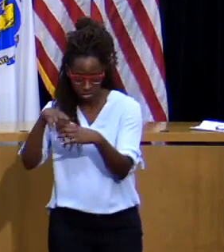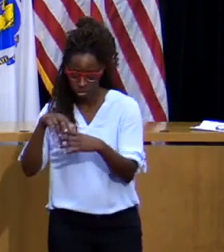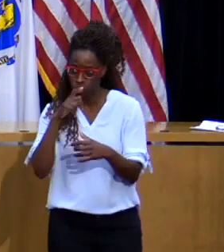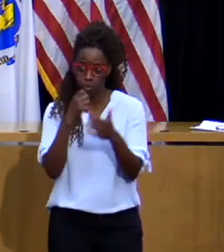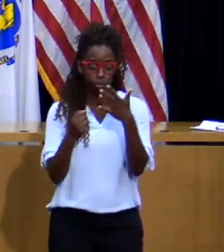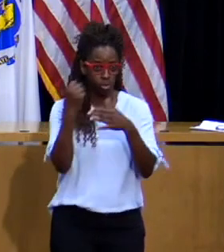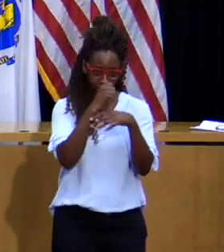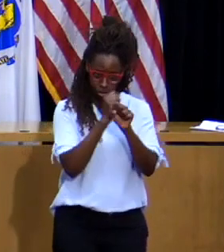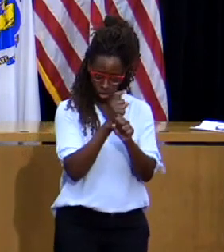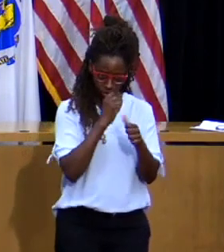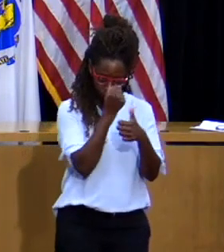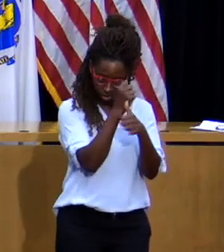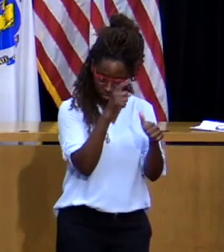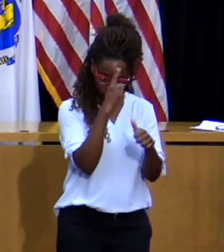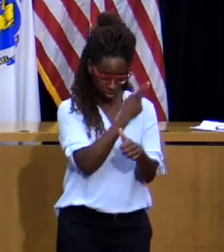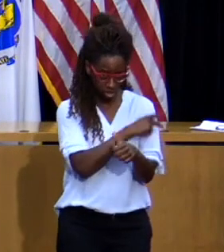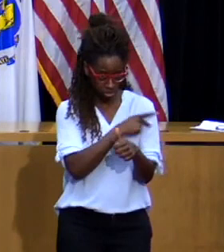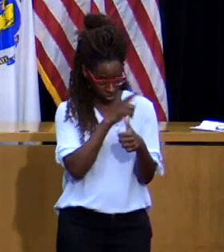vaccine.